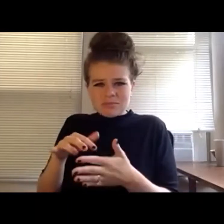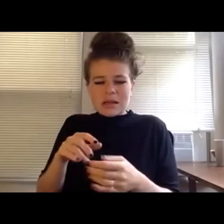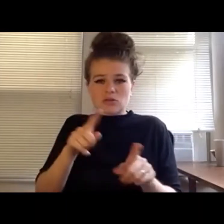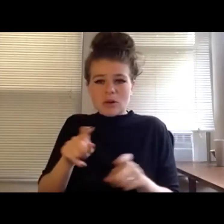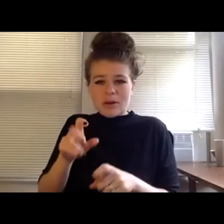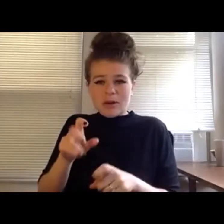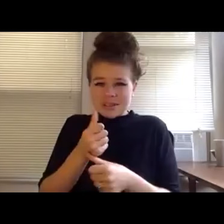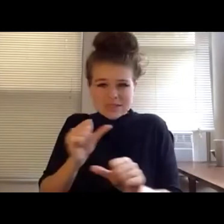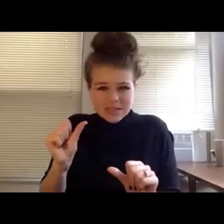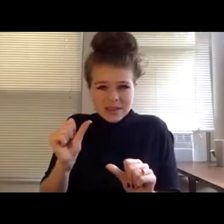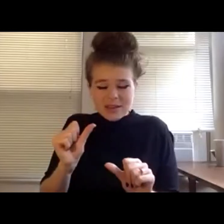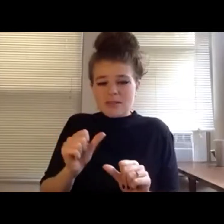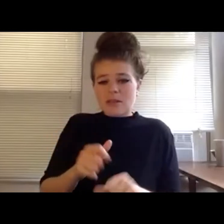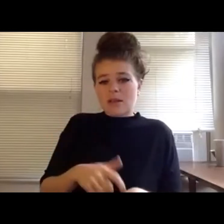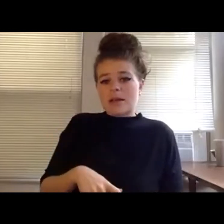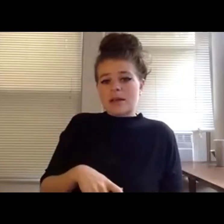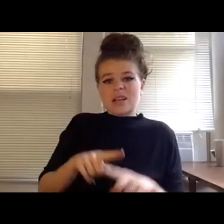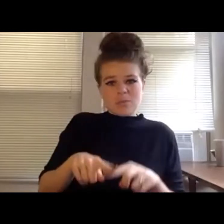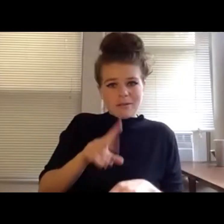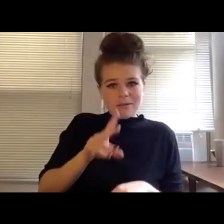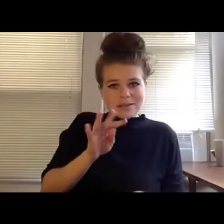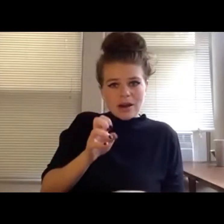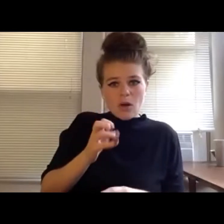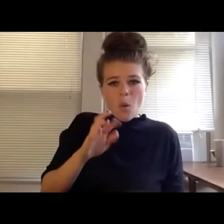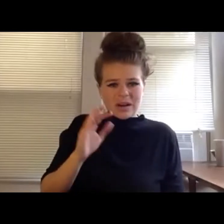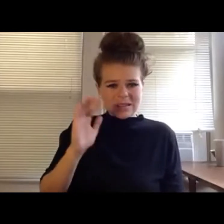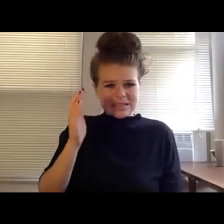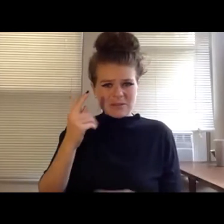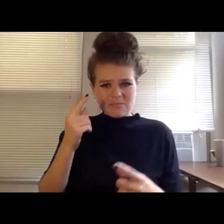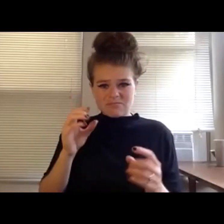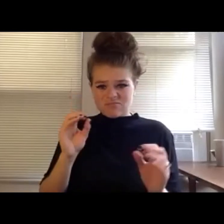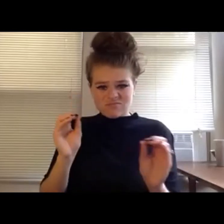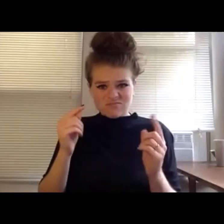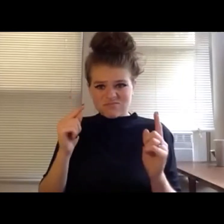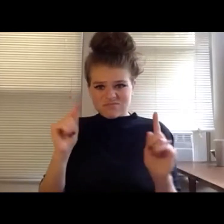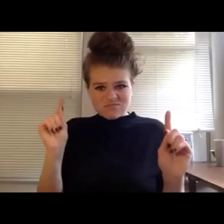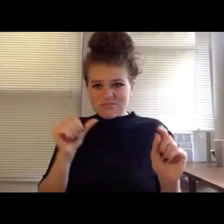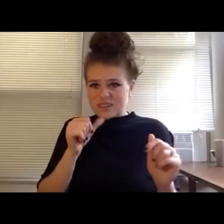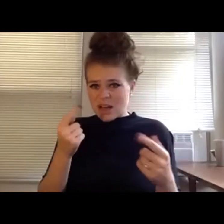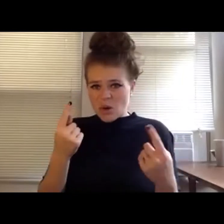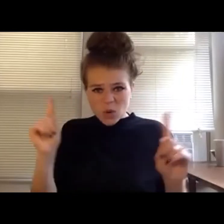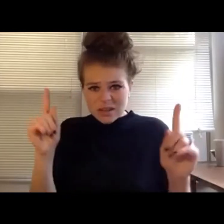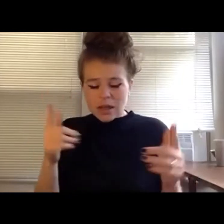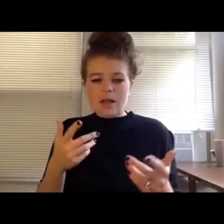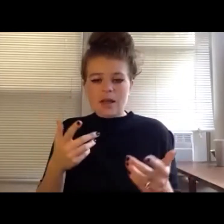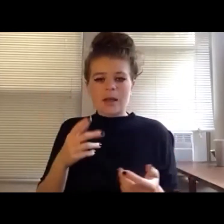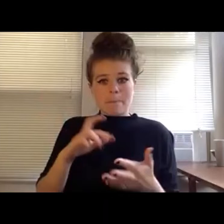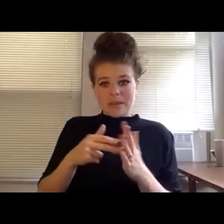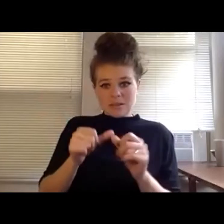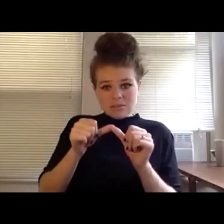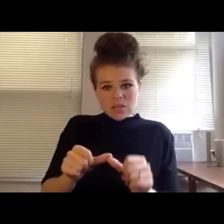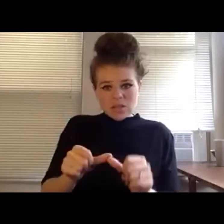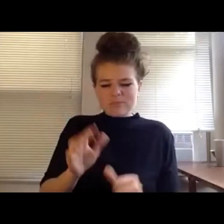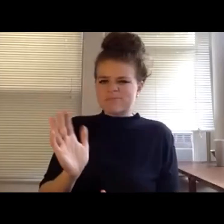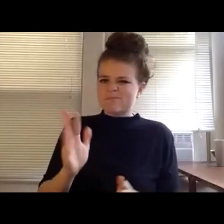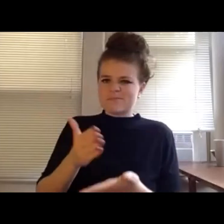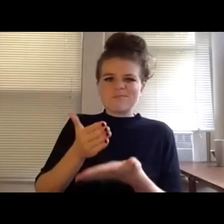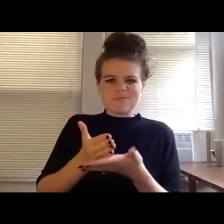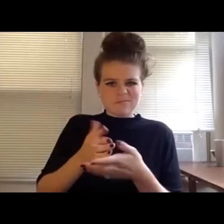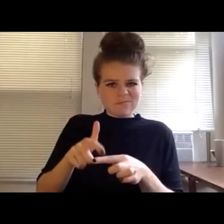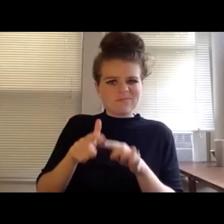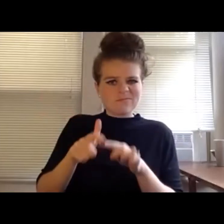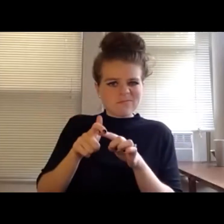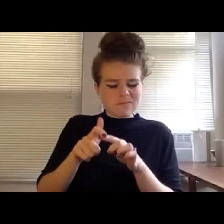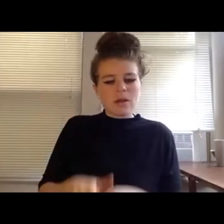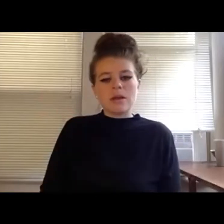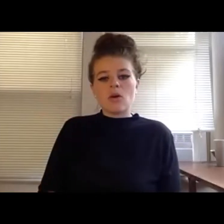based on the preliminary data, or it shows that it doesn't work. So there's no reason to do that. So the primary